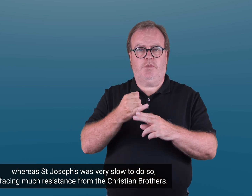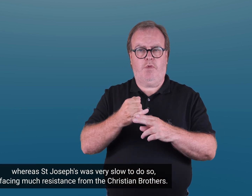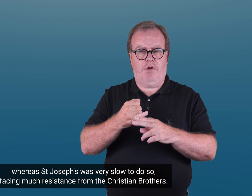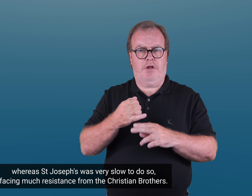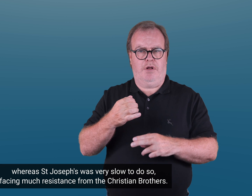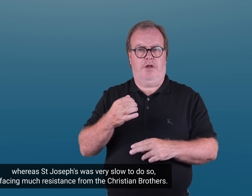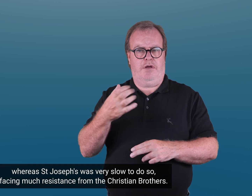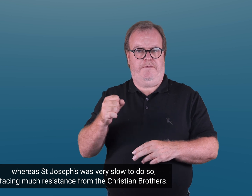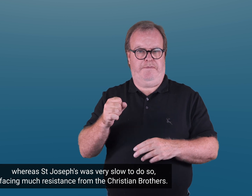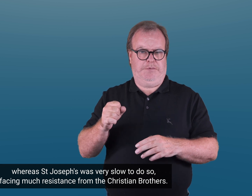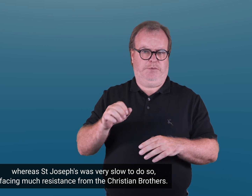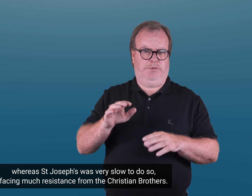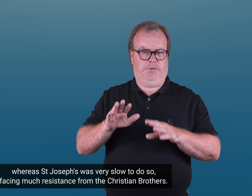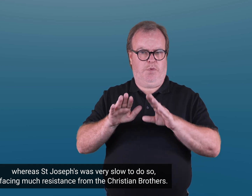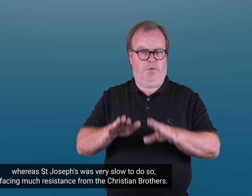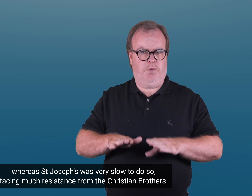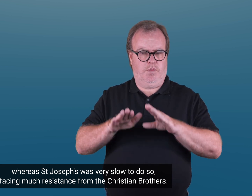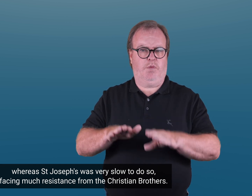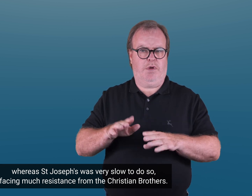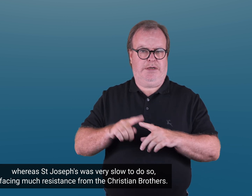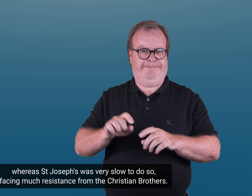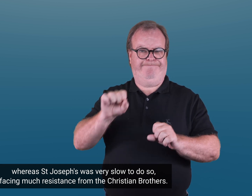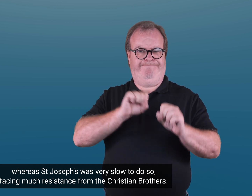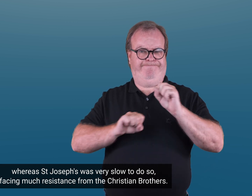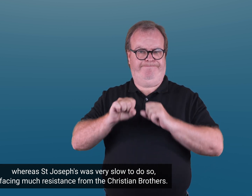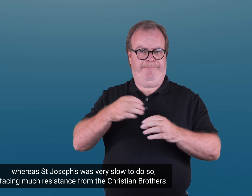so, facing much resistance from the Christian Brothers.